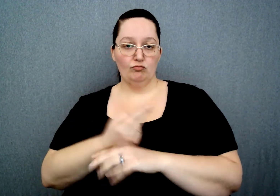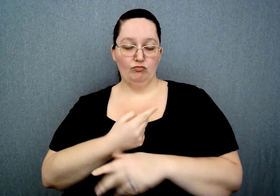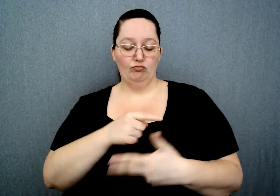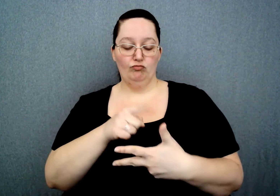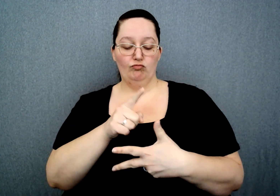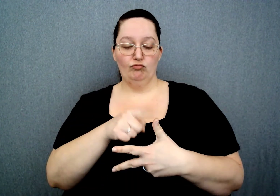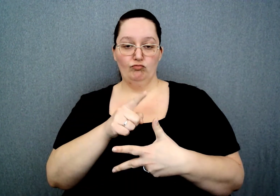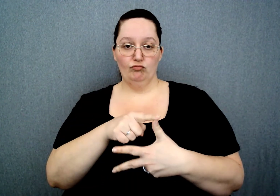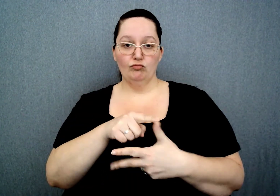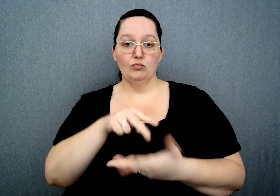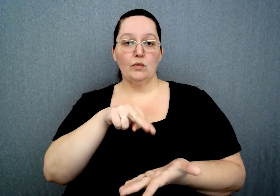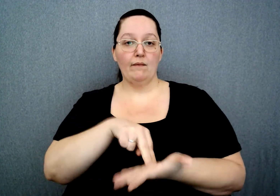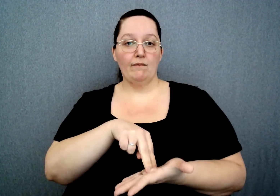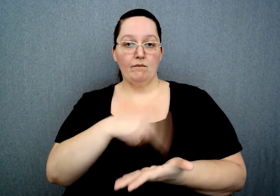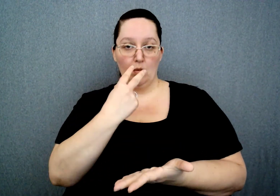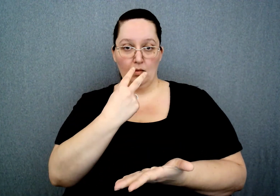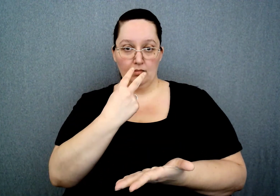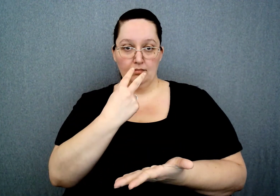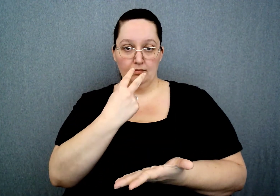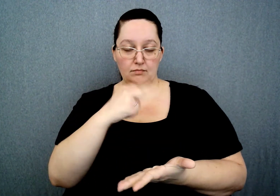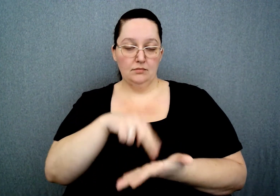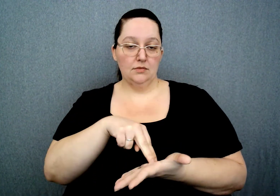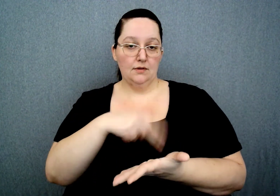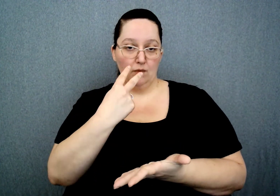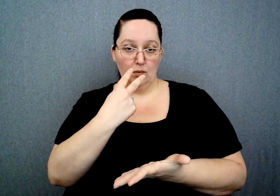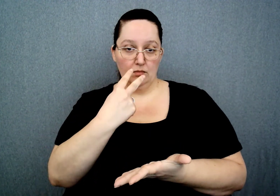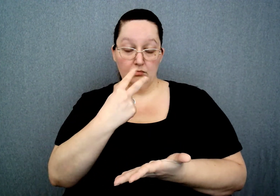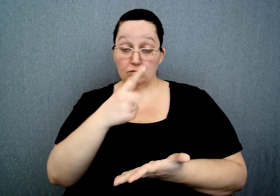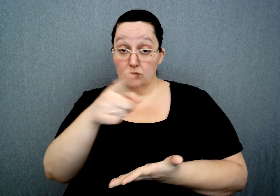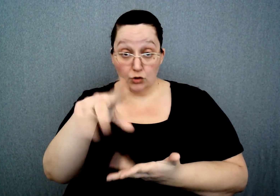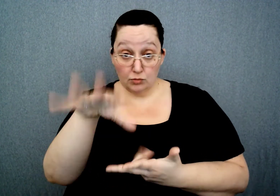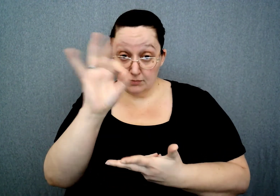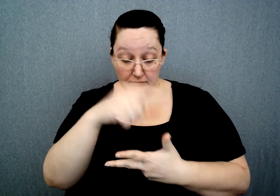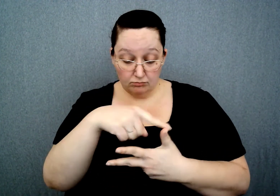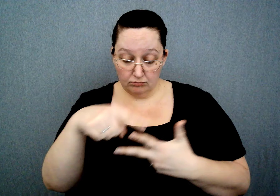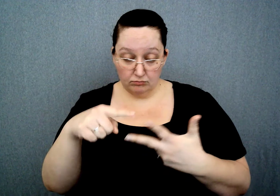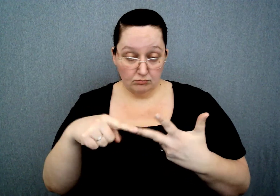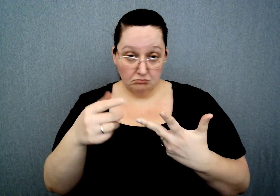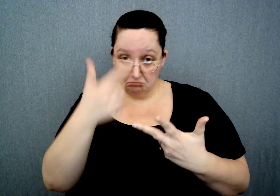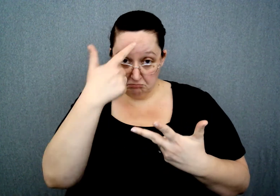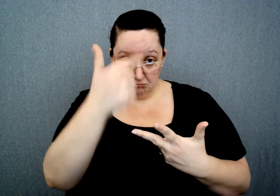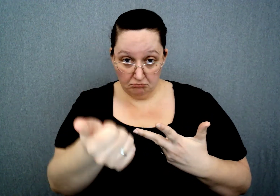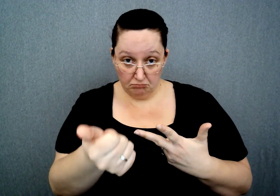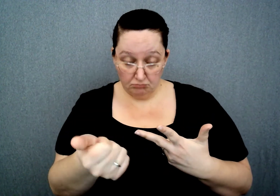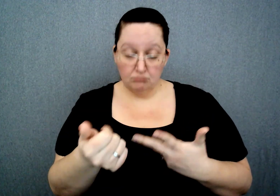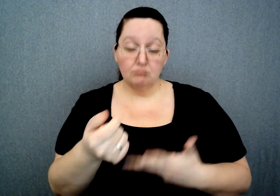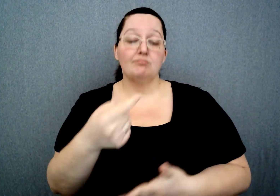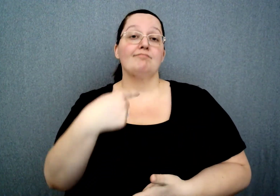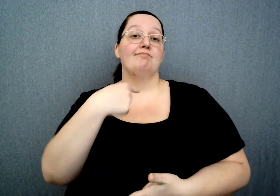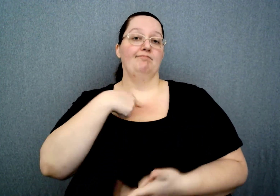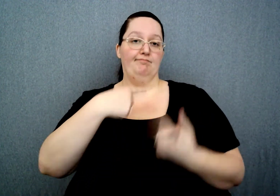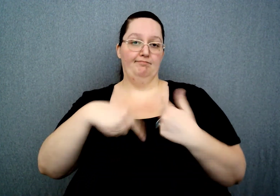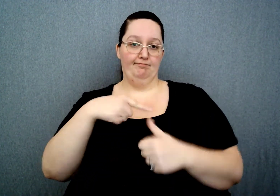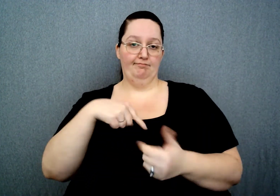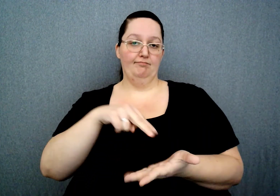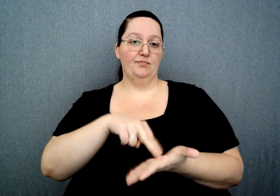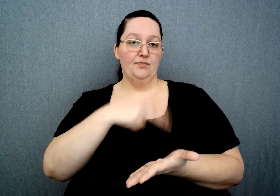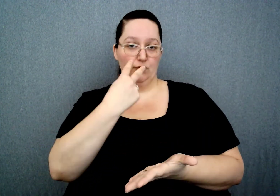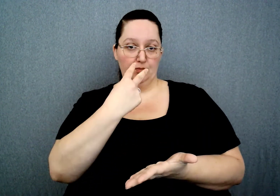I try to use signs that are not confusing, hence the first one. However, you can pick whichever fork you like. I'm going to